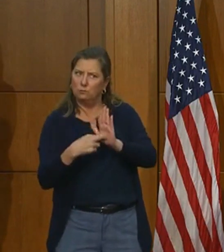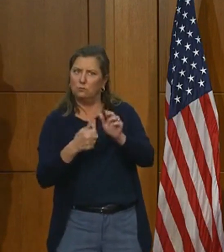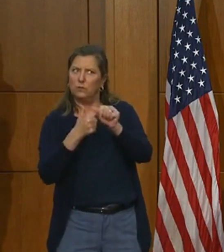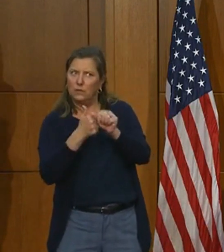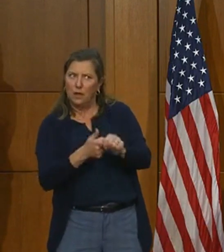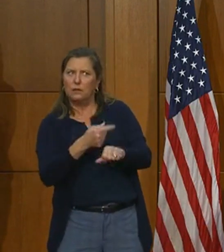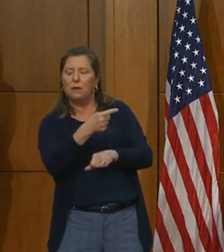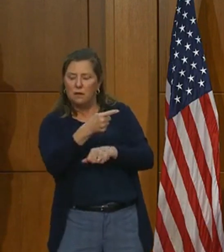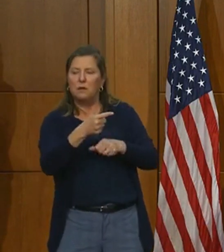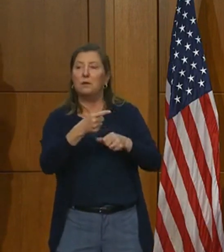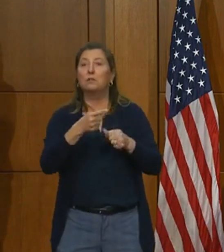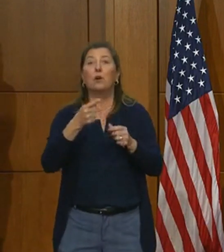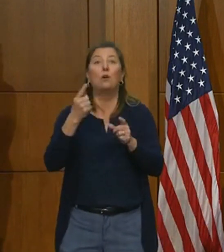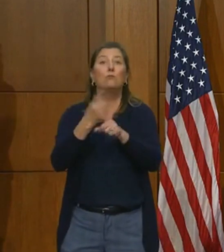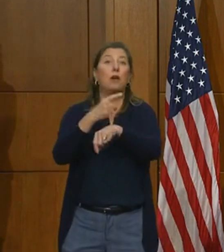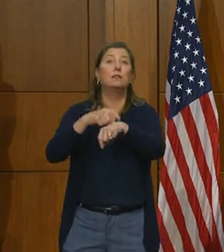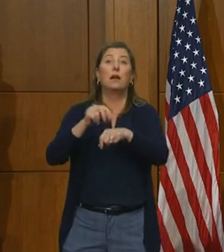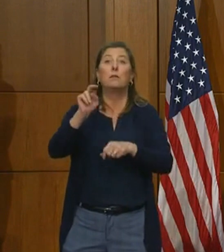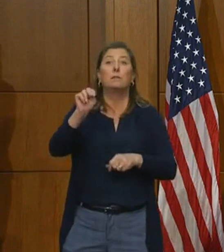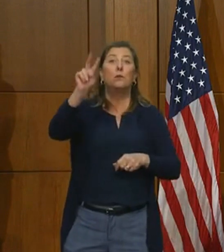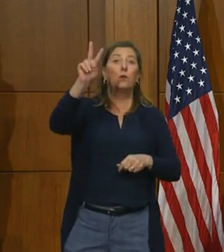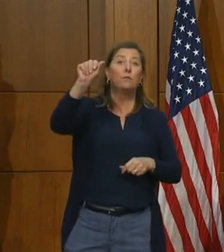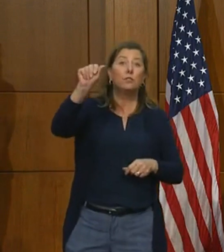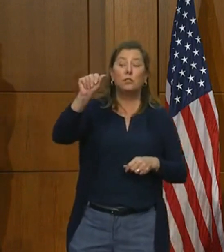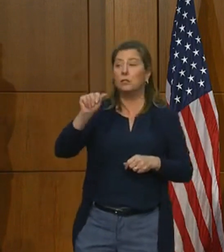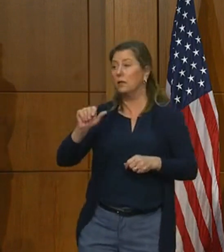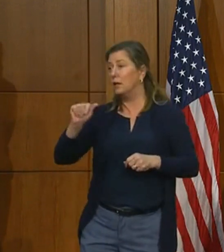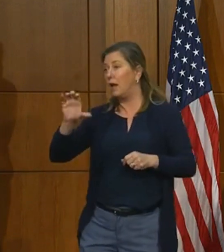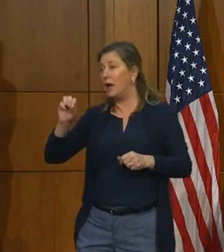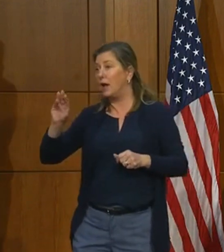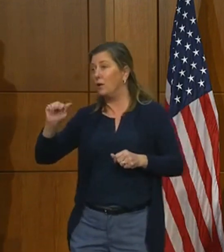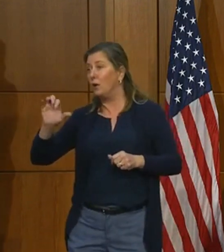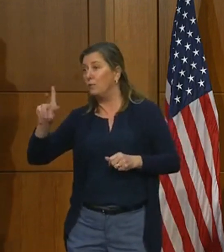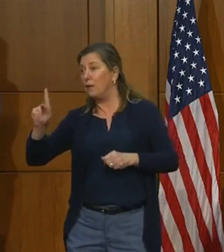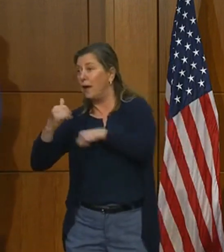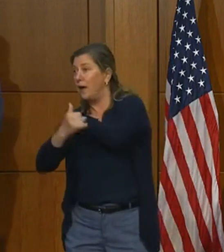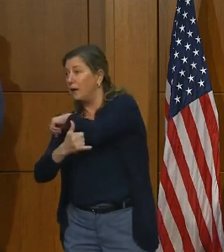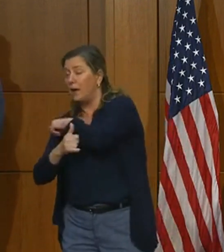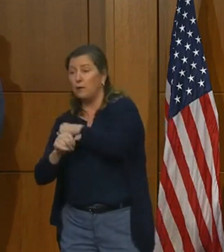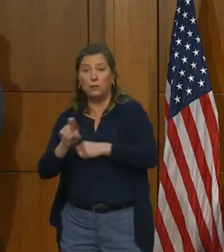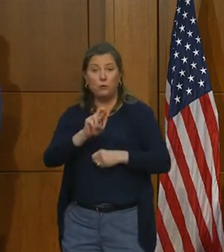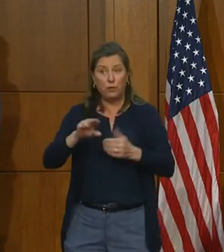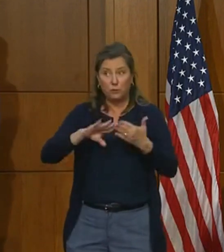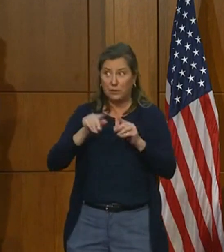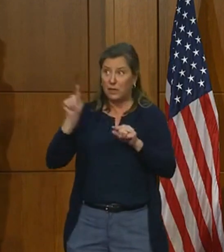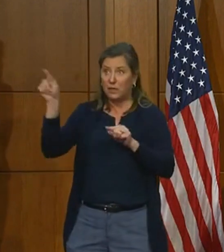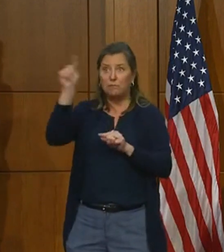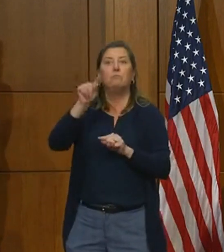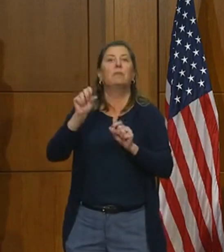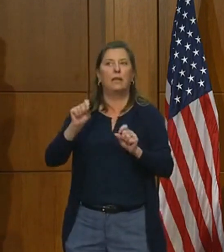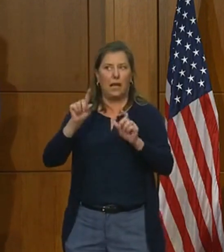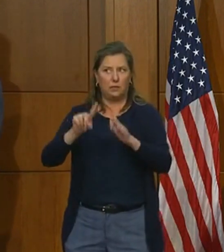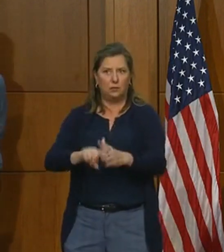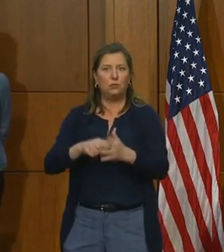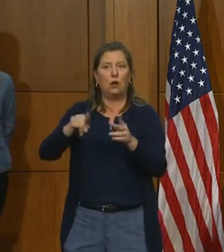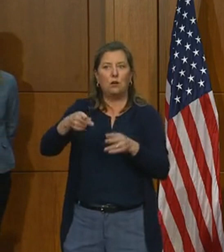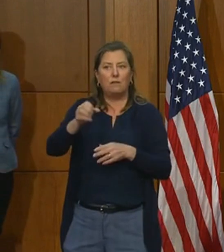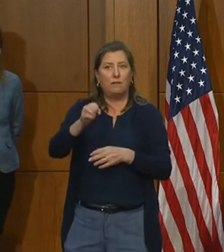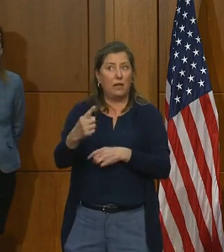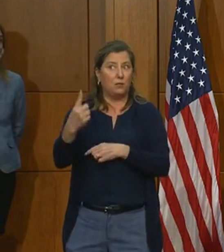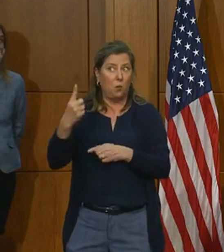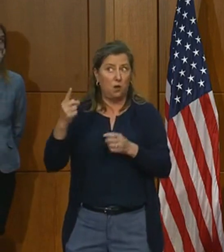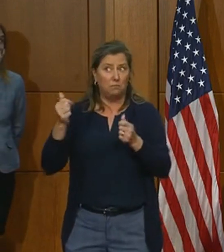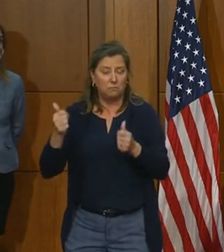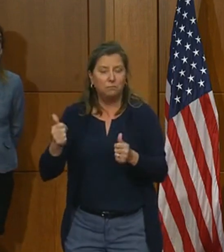appropriate time, Northern Virginia, the County of Accomack, and the City of Richmond can enter Phase 1. And